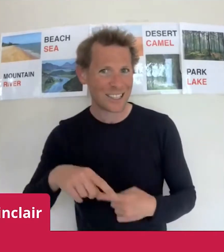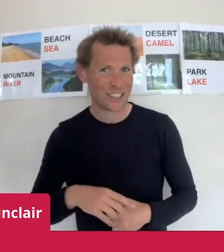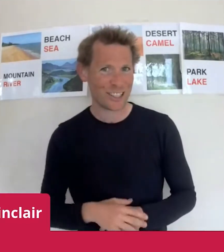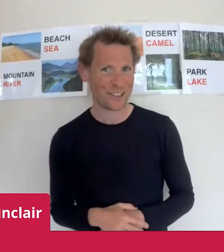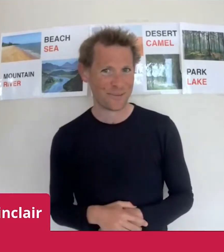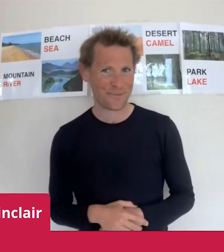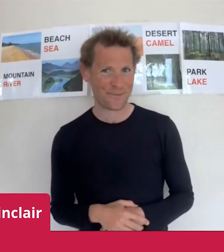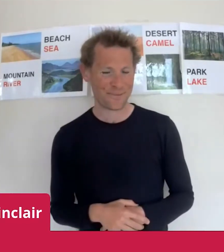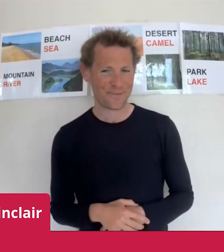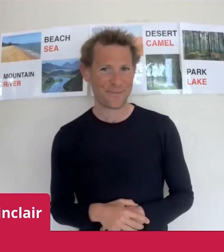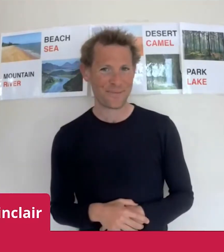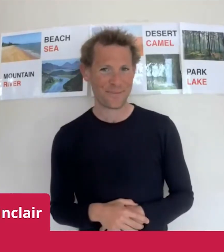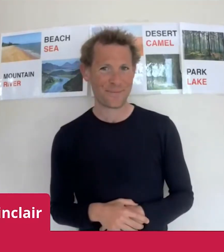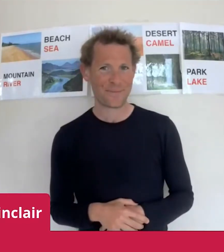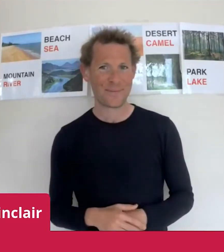And the answer is